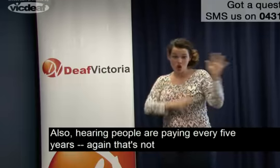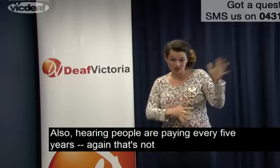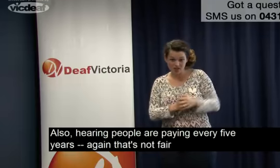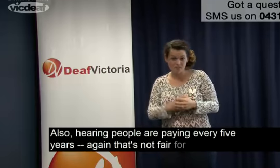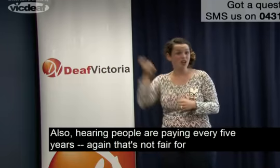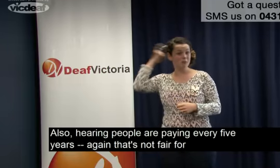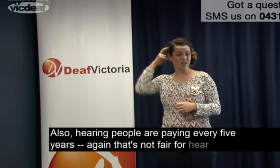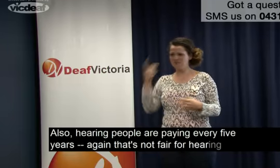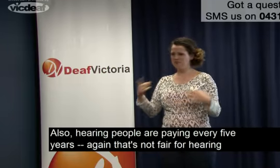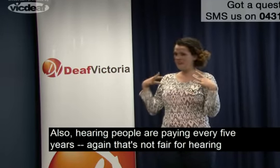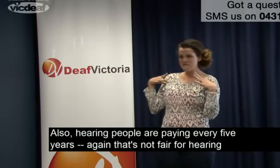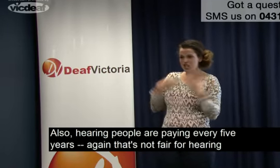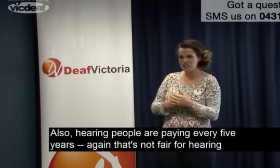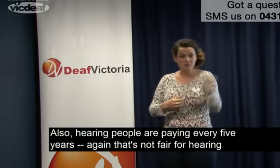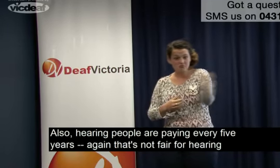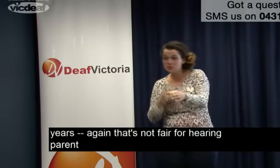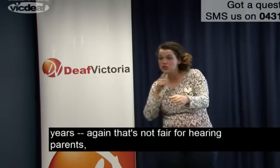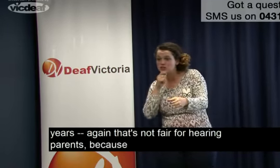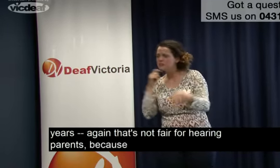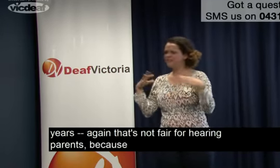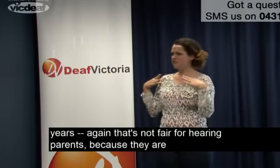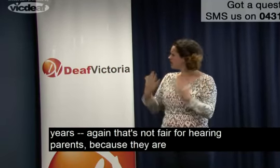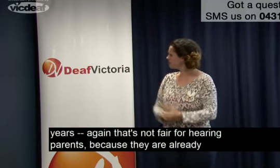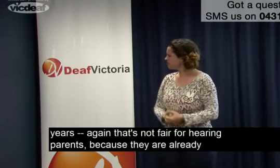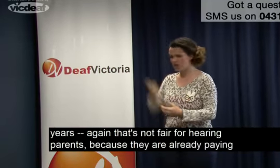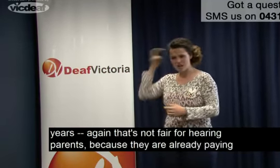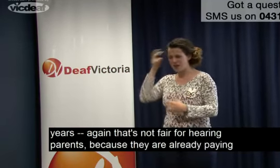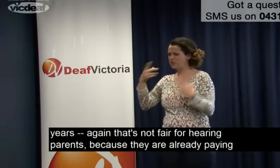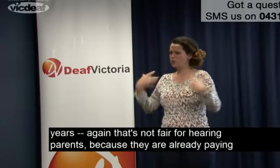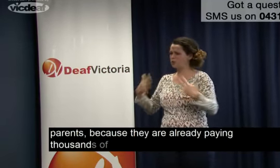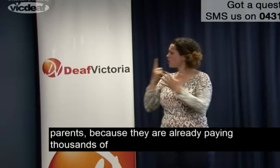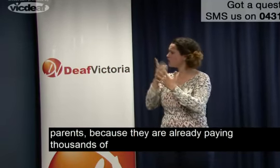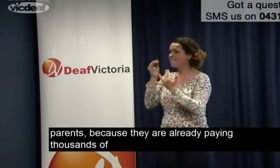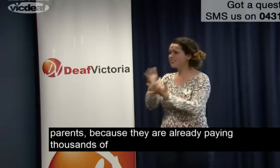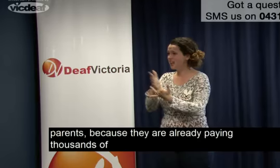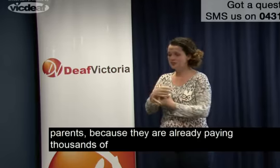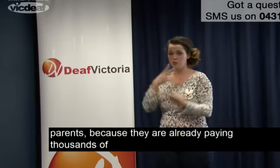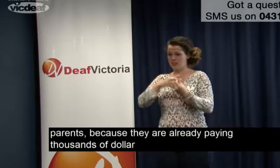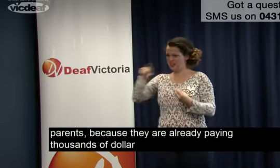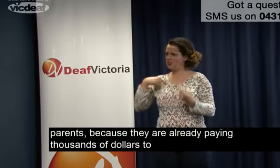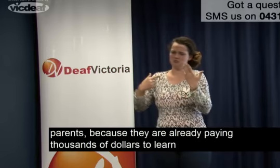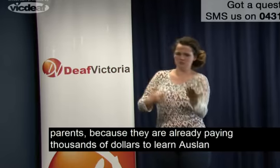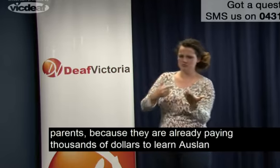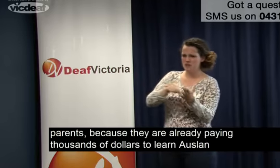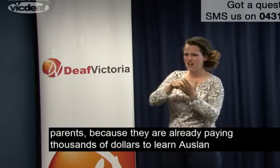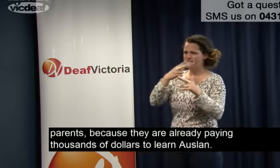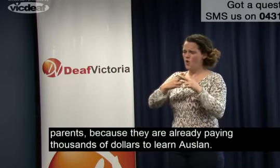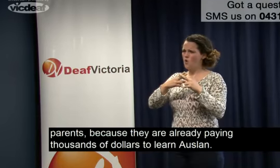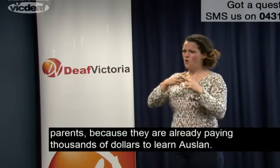already paying thousands of dollars to learn Auslan. Nothing's free in this world. So we're talking about access here and we're